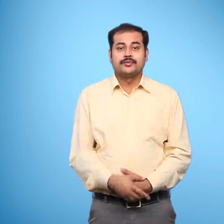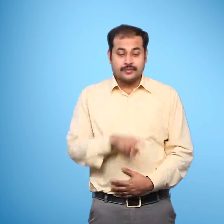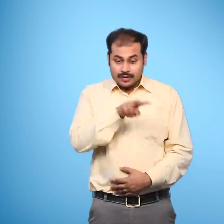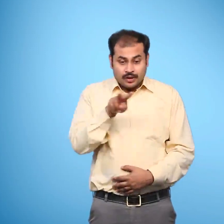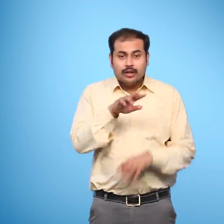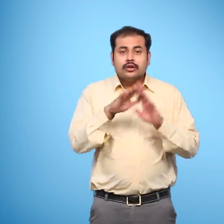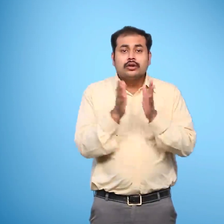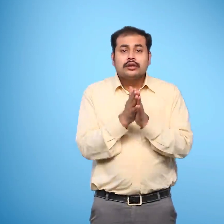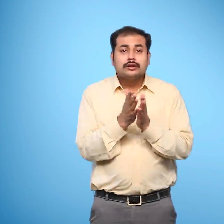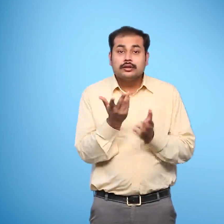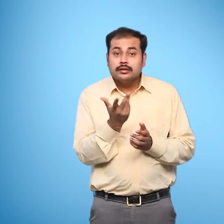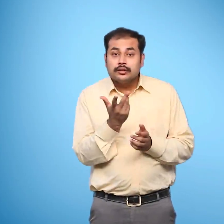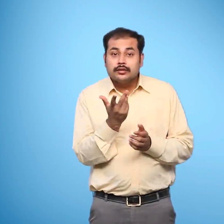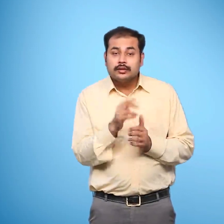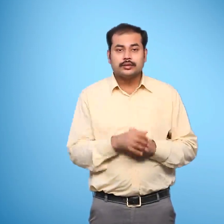The total points scored by him would be